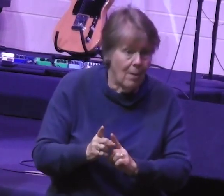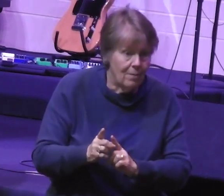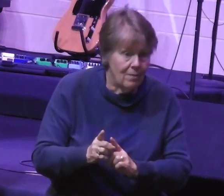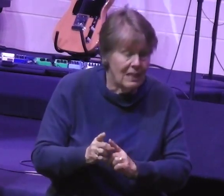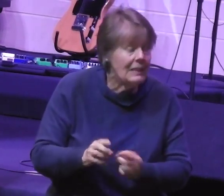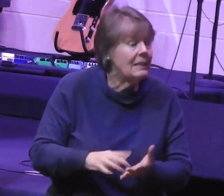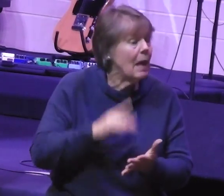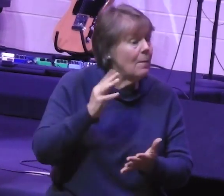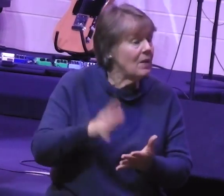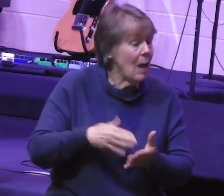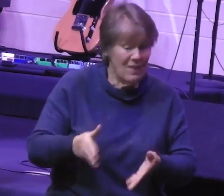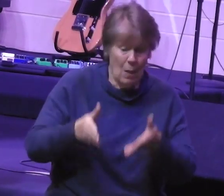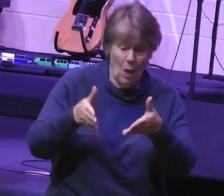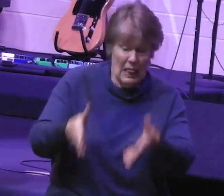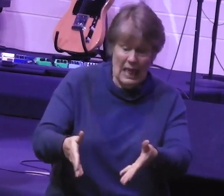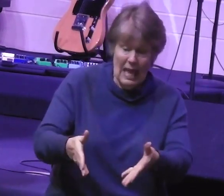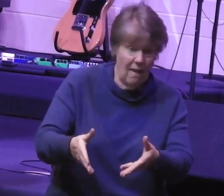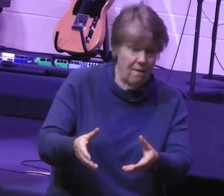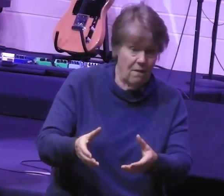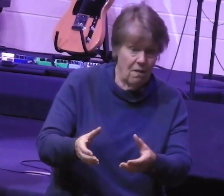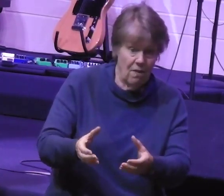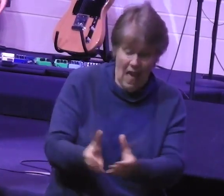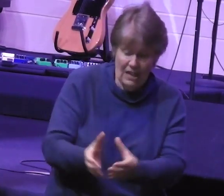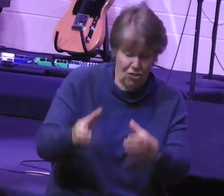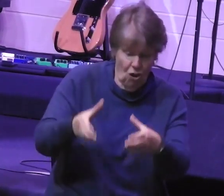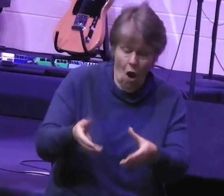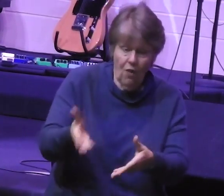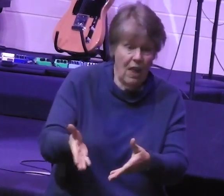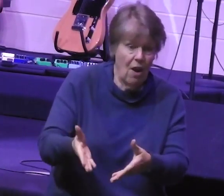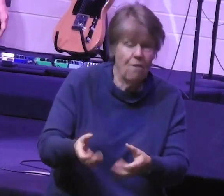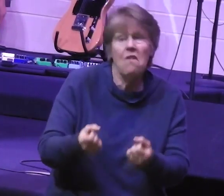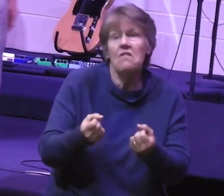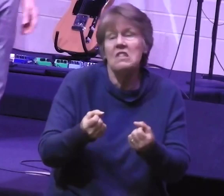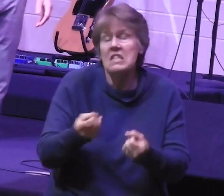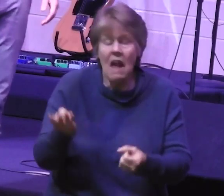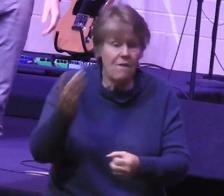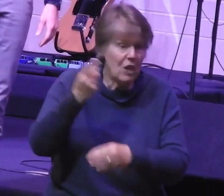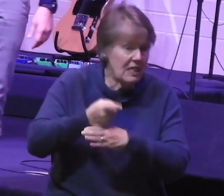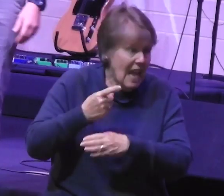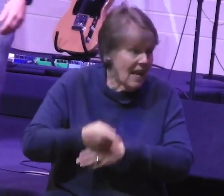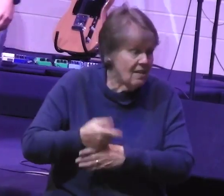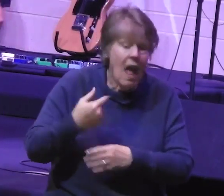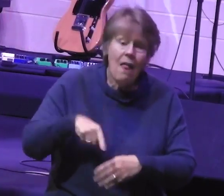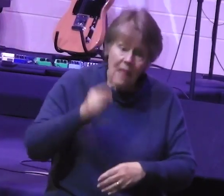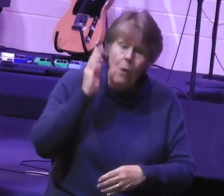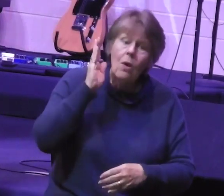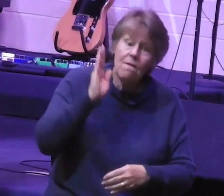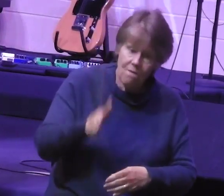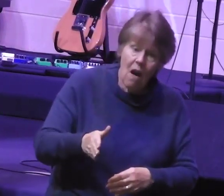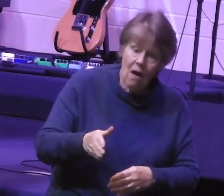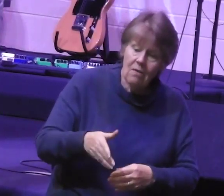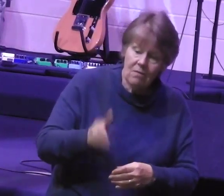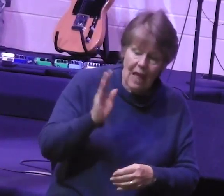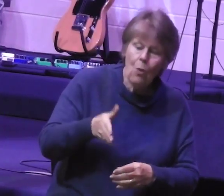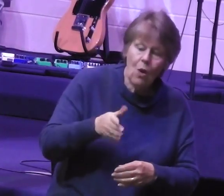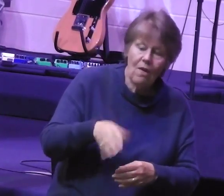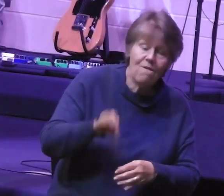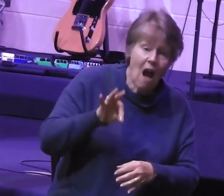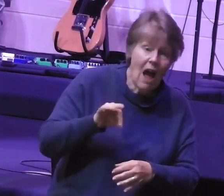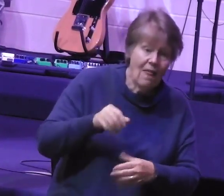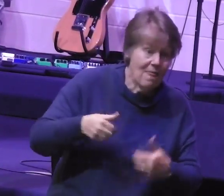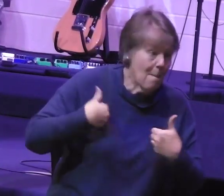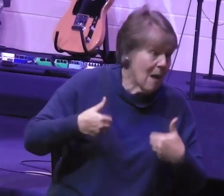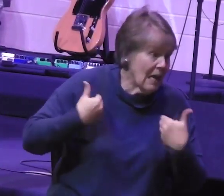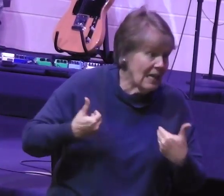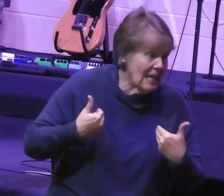monkey stuck with its hand in a jar wrapped around a piece of food. And do you know why it was stuck? Because the monkey wouldn't